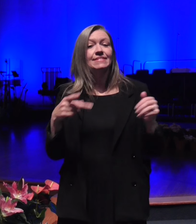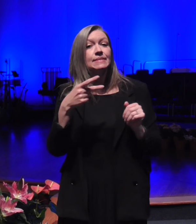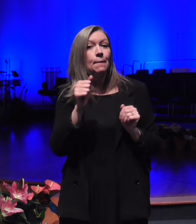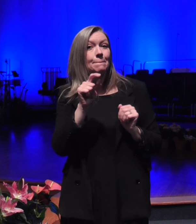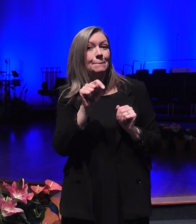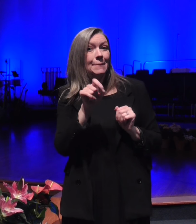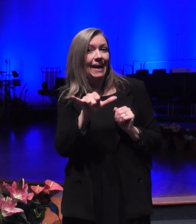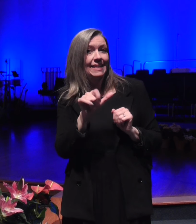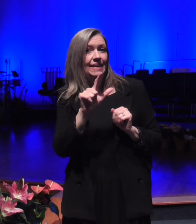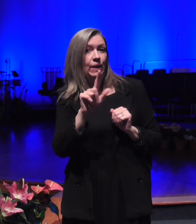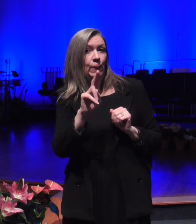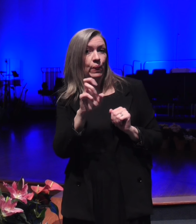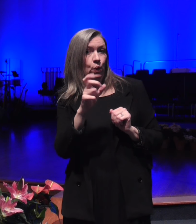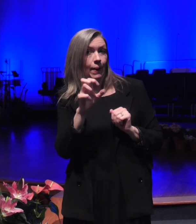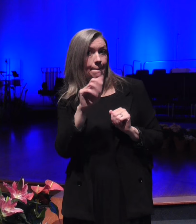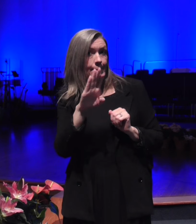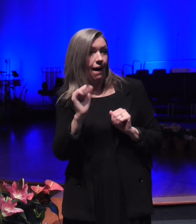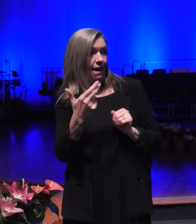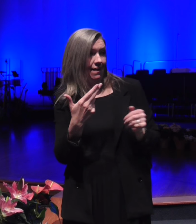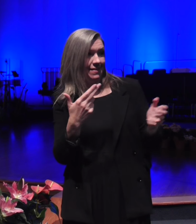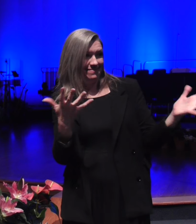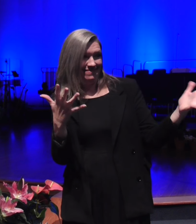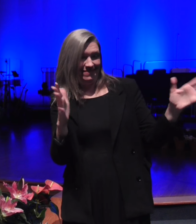Patty Lukenbach,